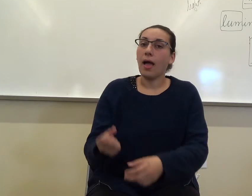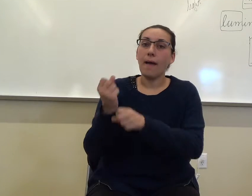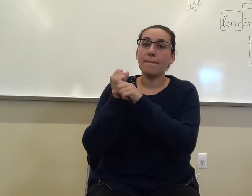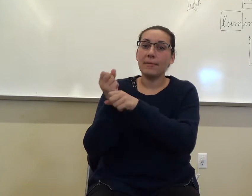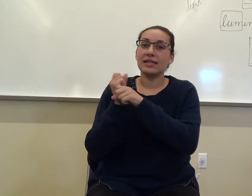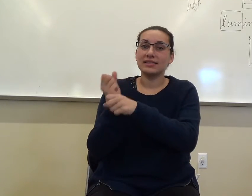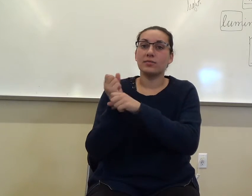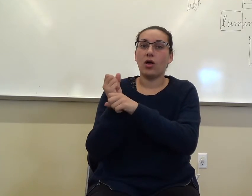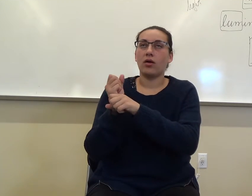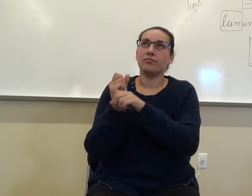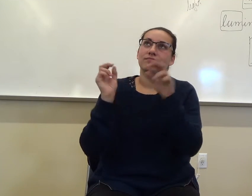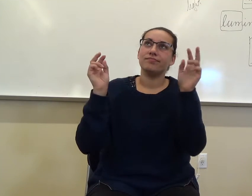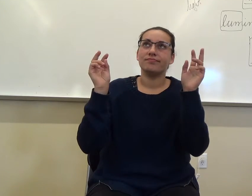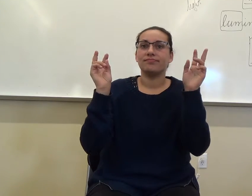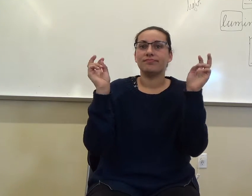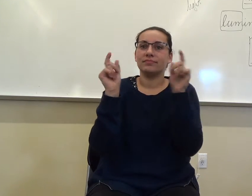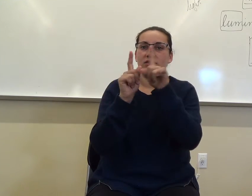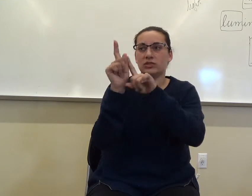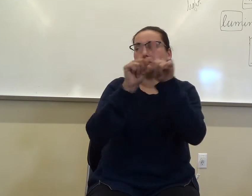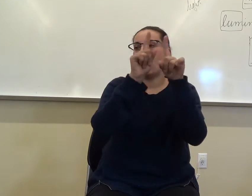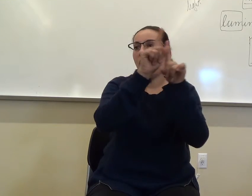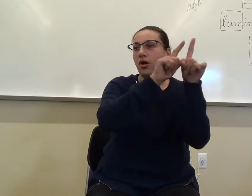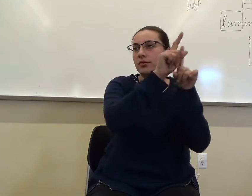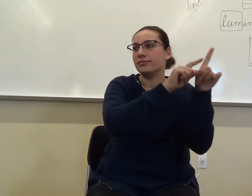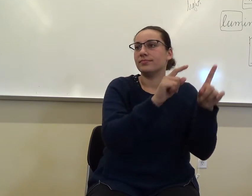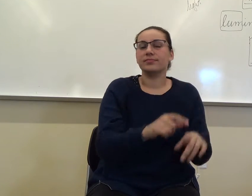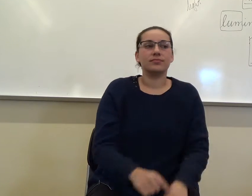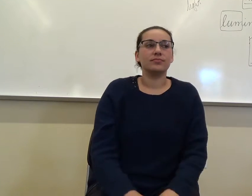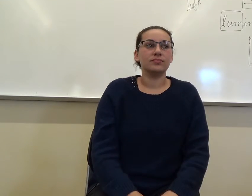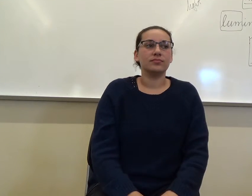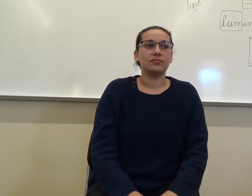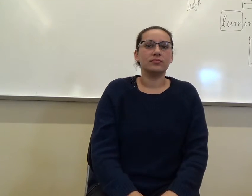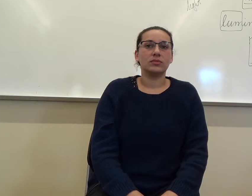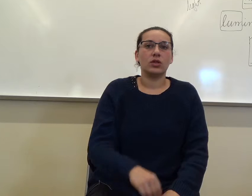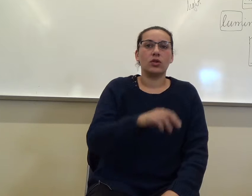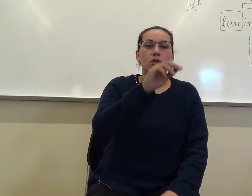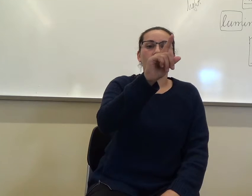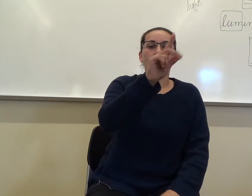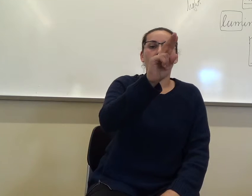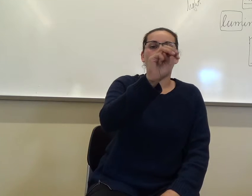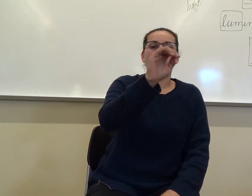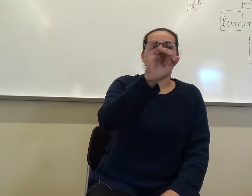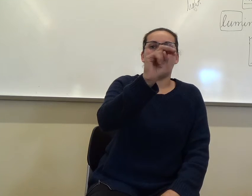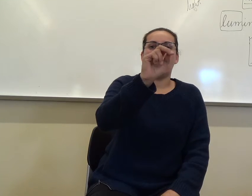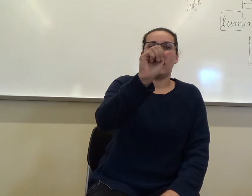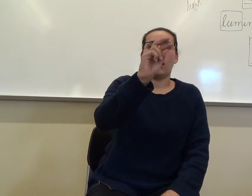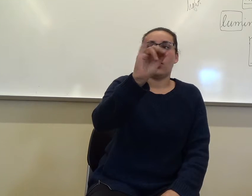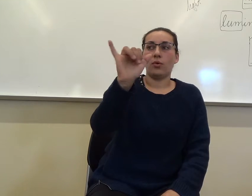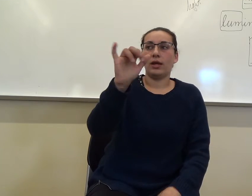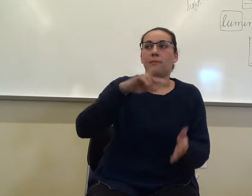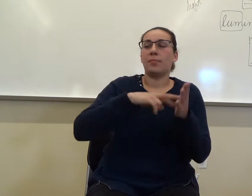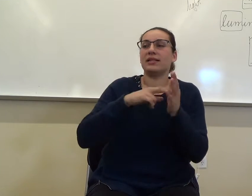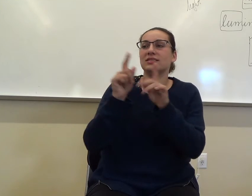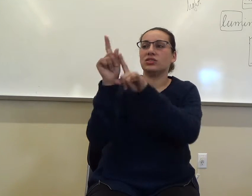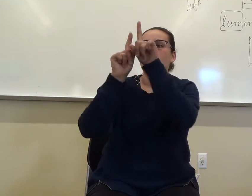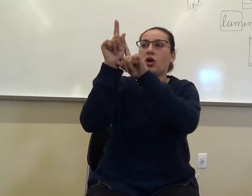star, yeah. It means star. Luminary means star. That gives off light,